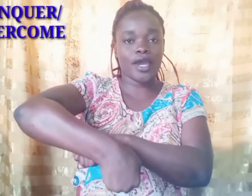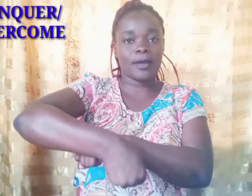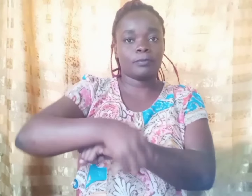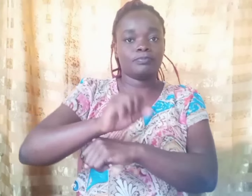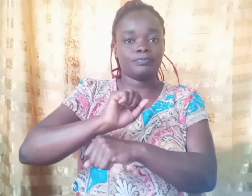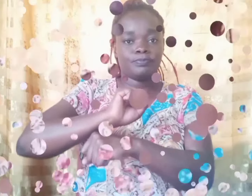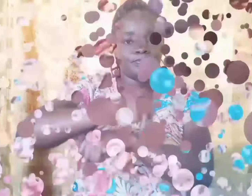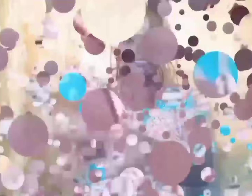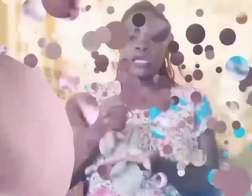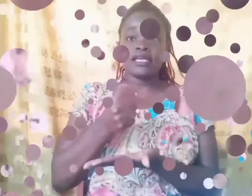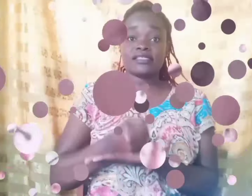Conquer.